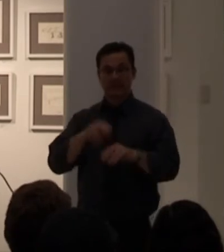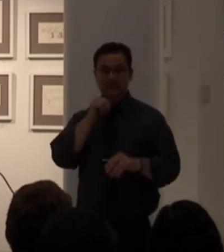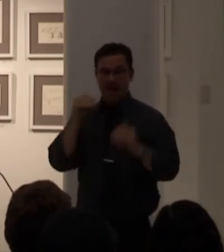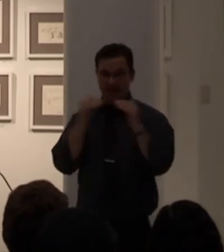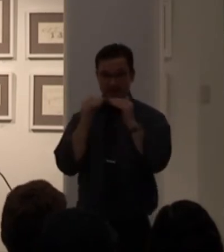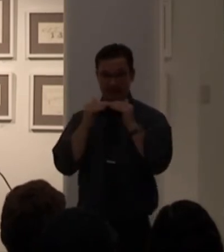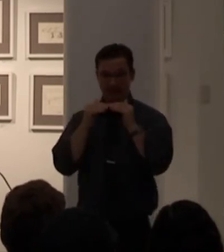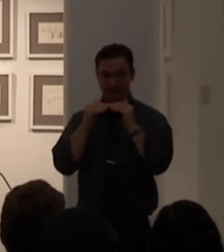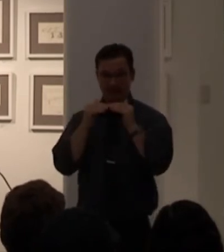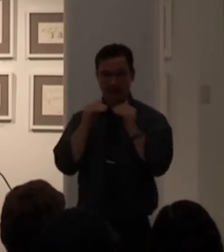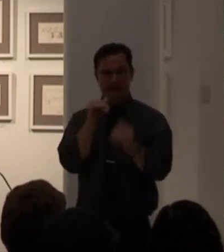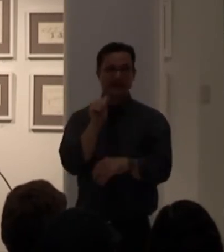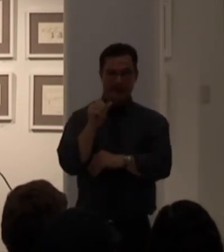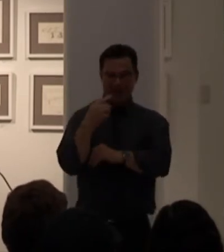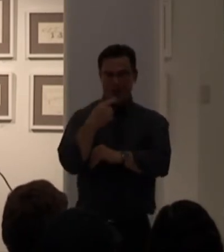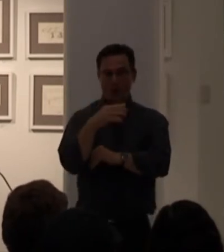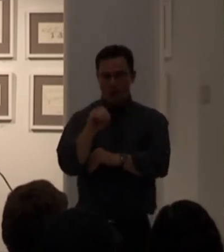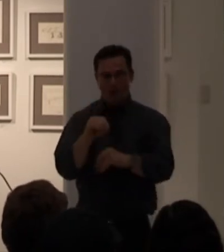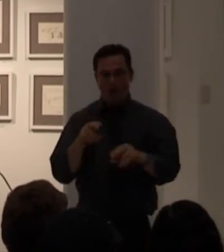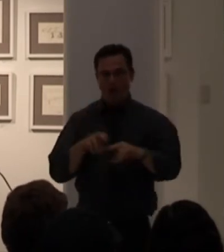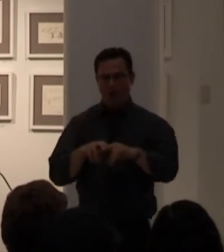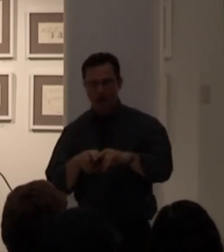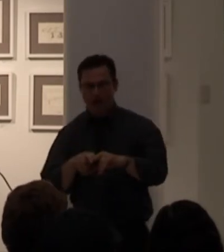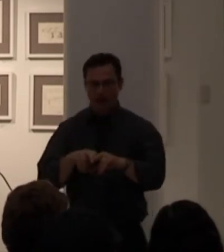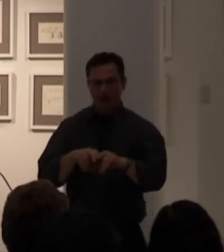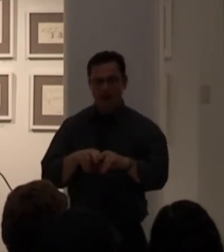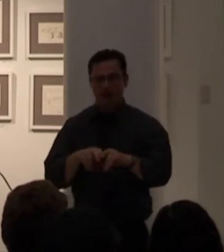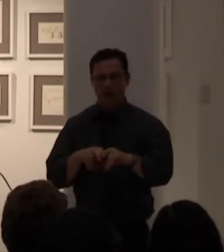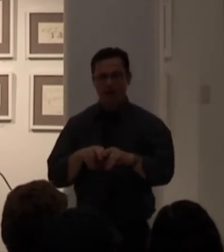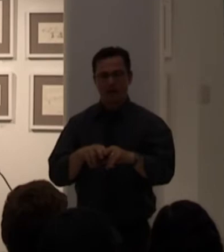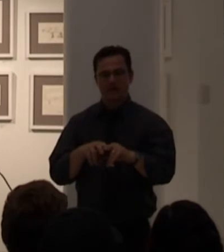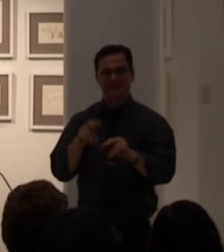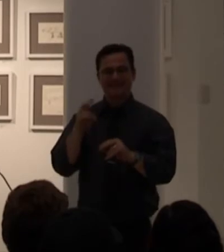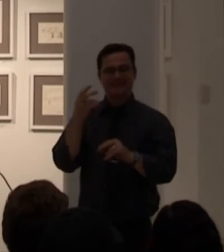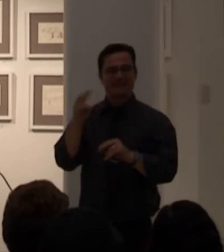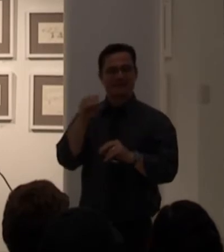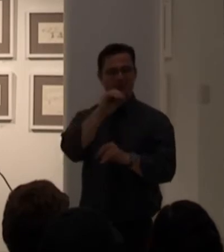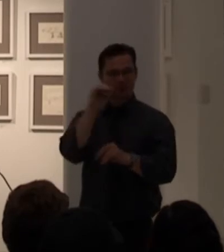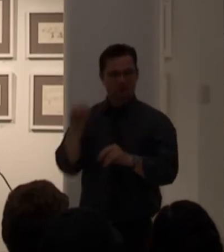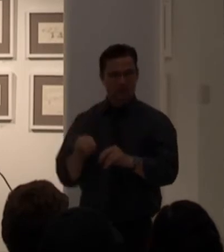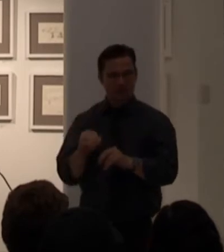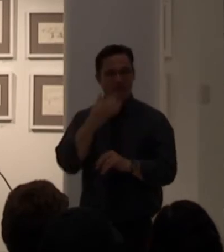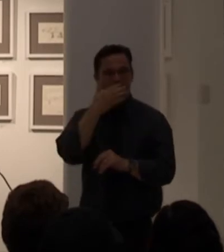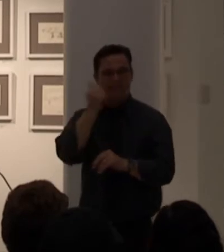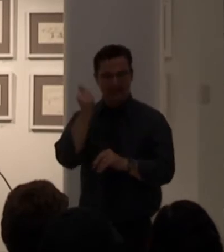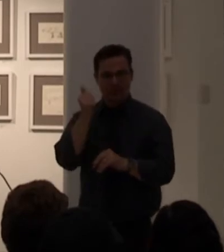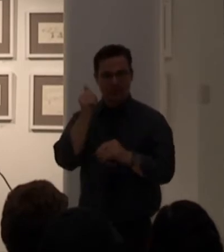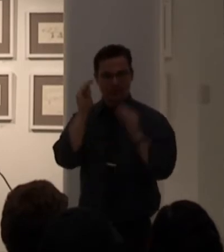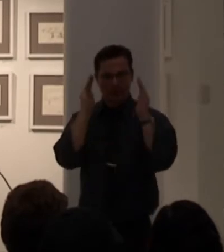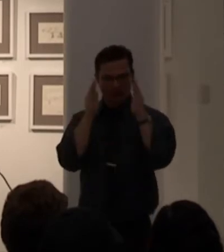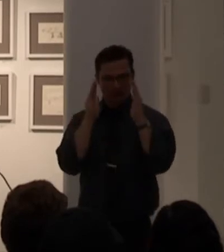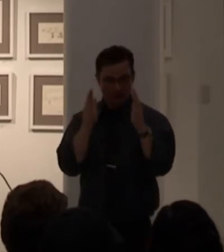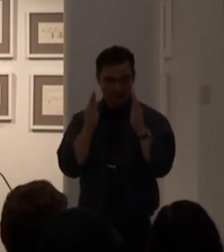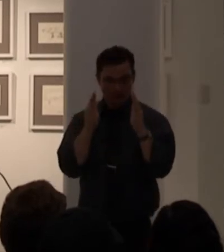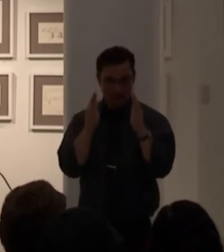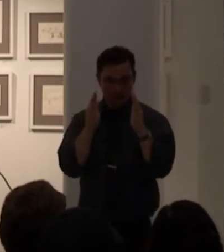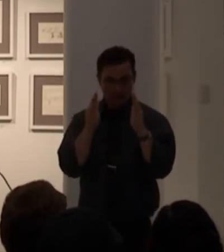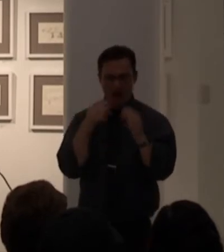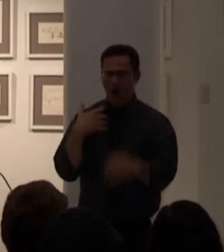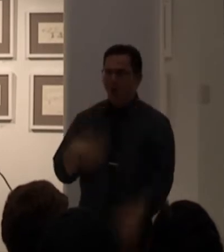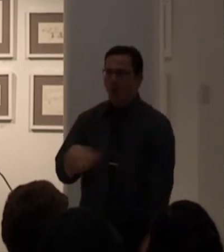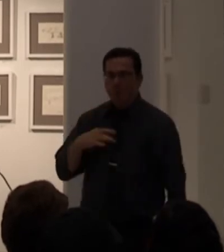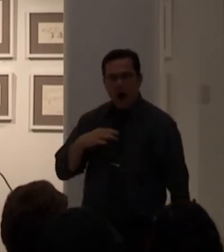surface like the Ergo, there's a minimum of 17% better concentration. And I said,